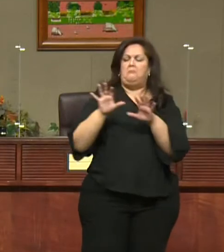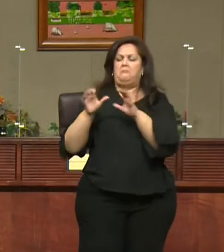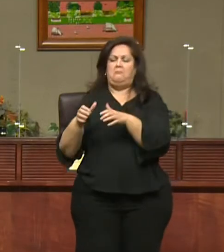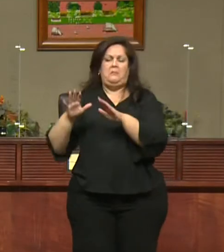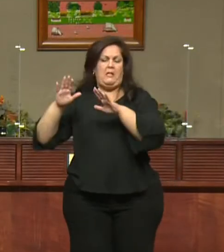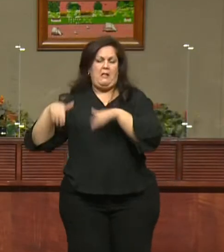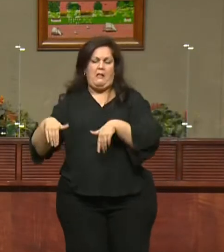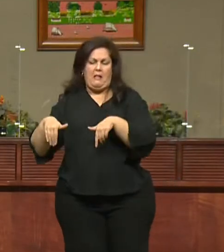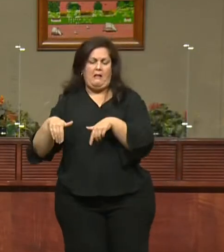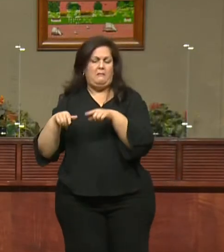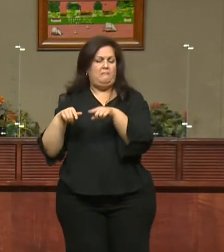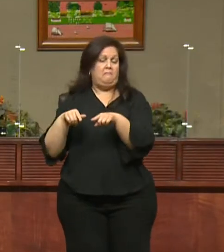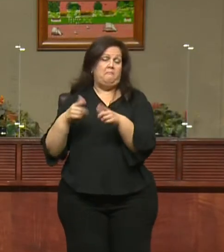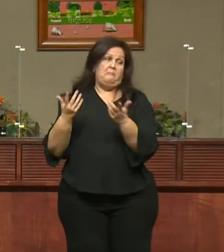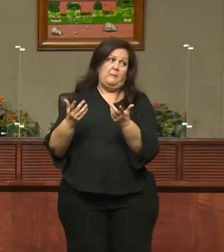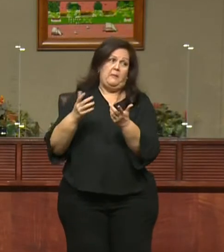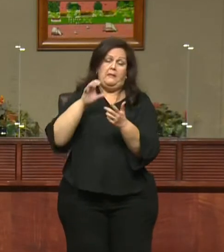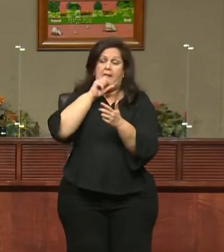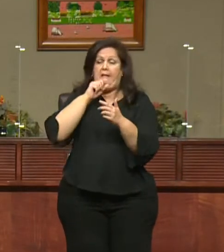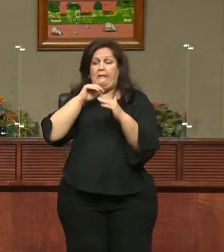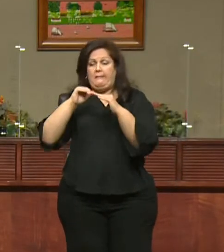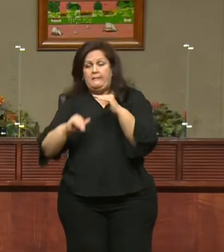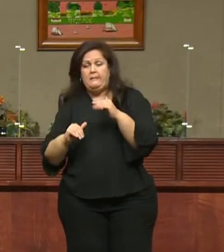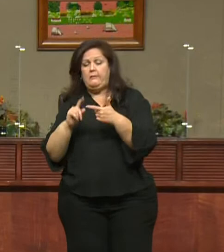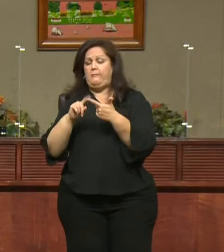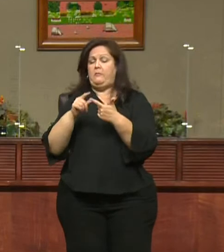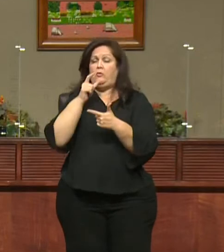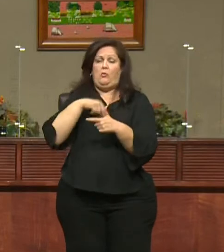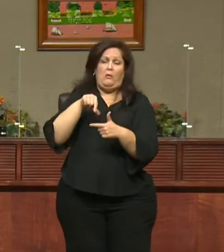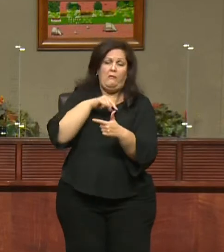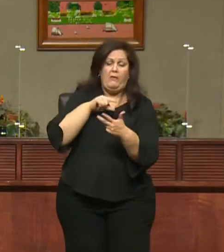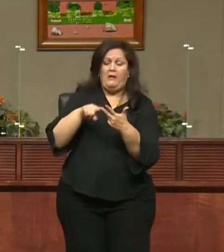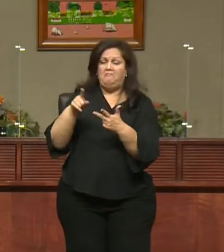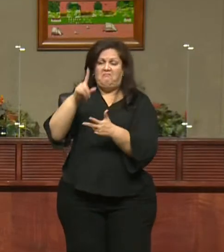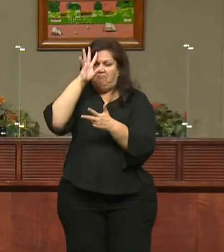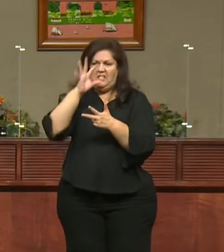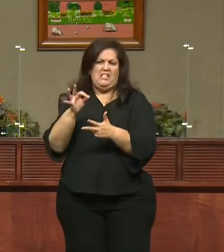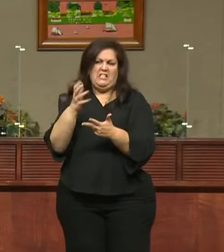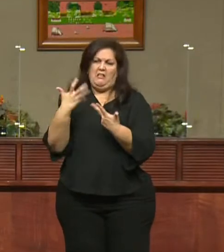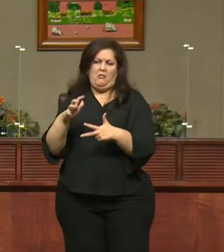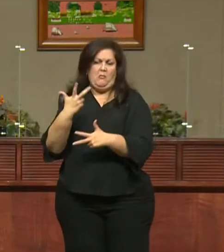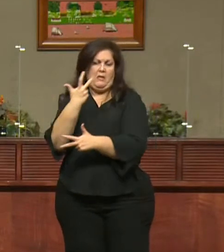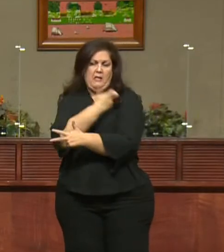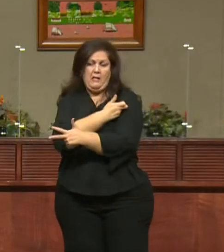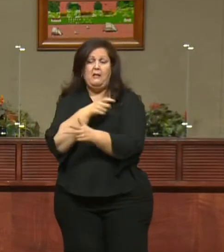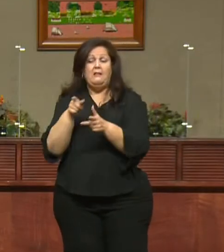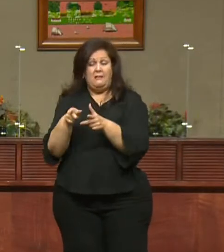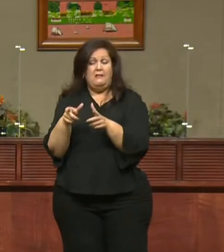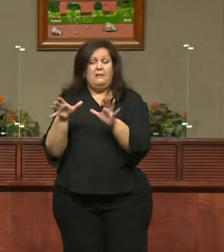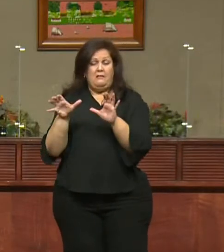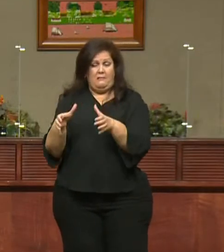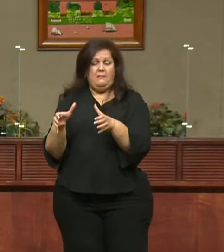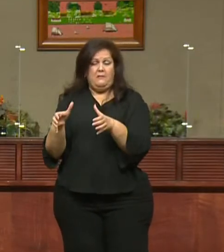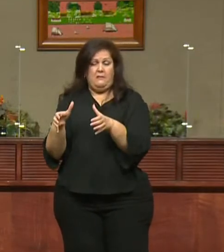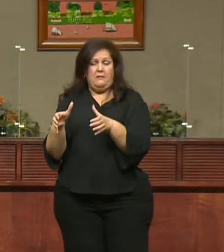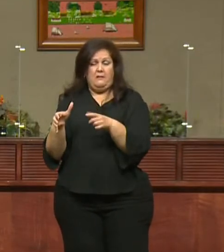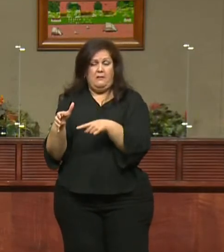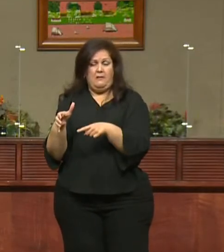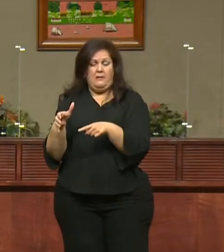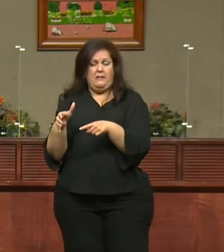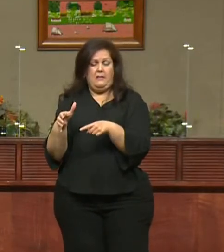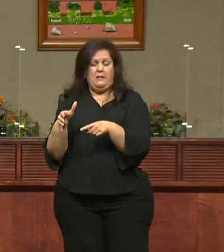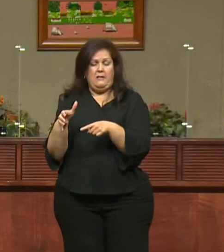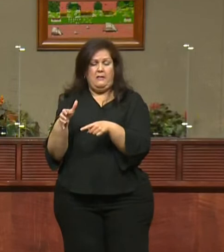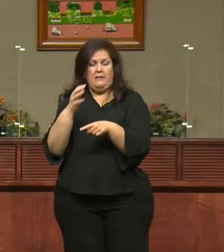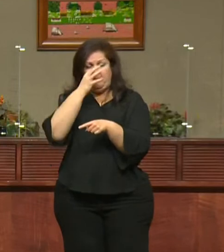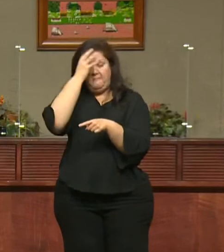because they choose not to or because they are not eligible. There is still a significant pool of people that are susceptible